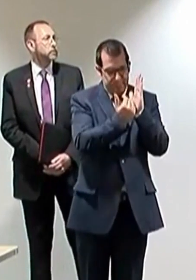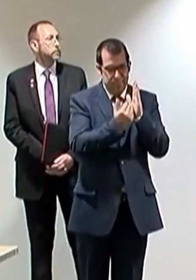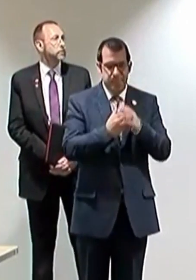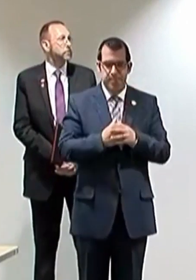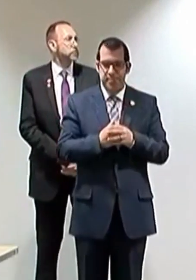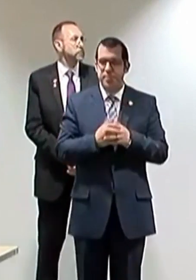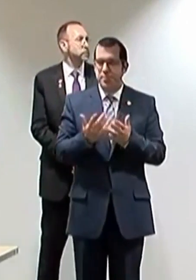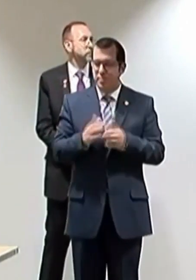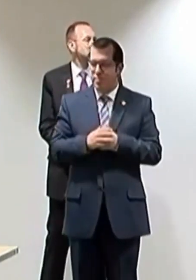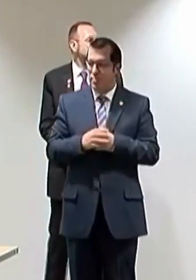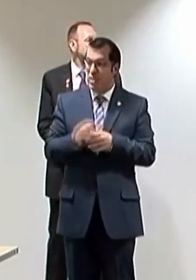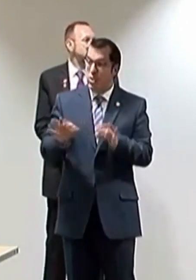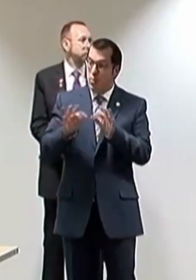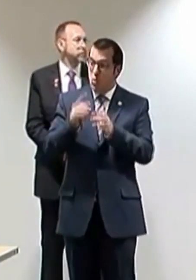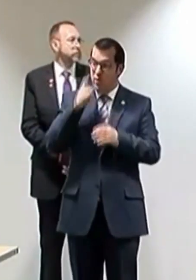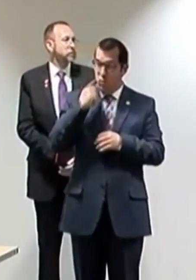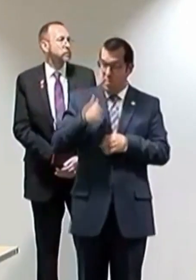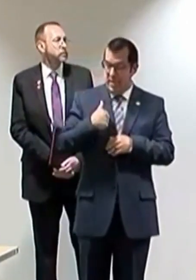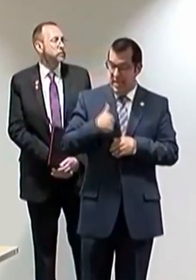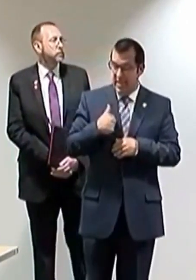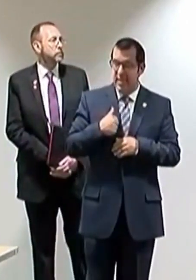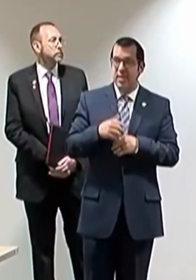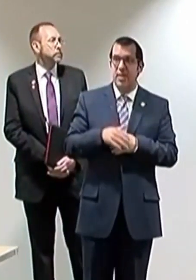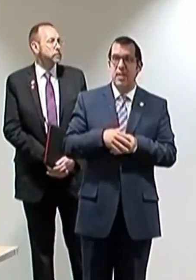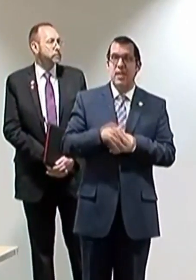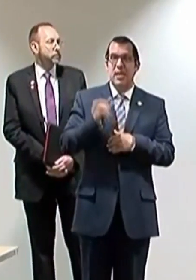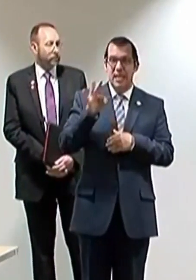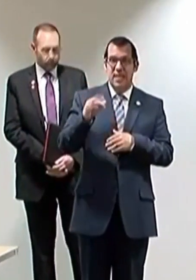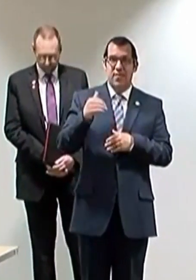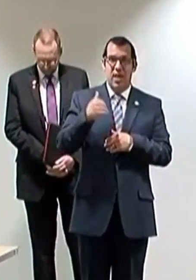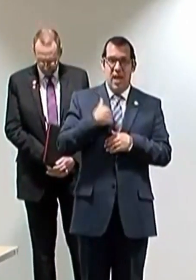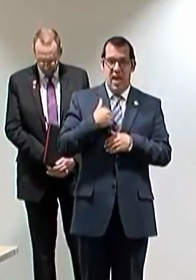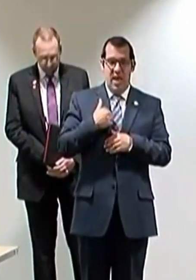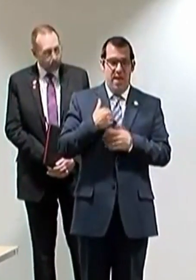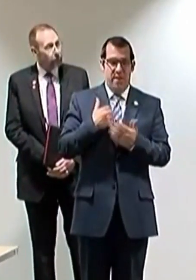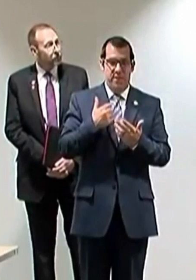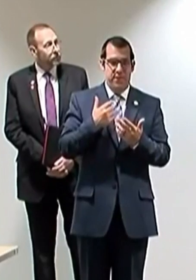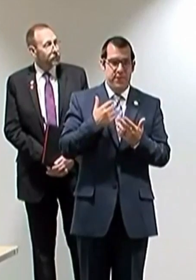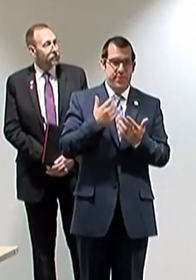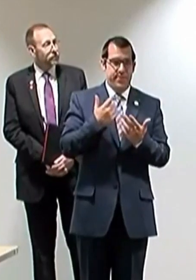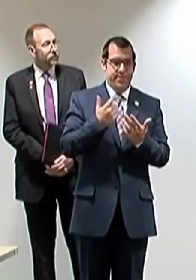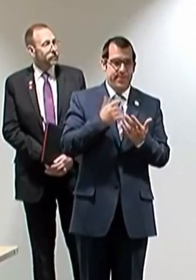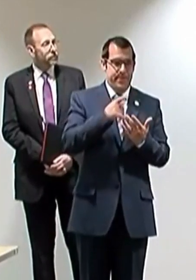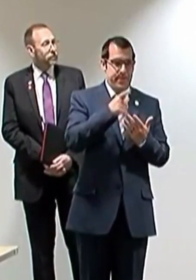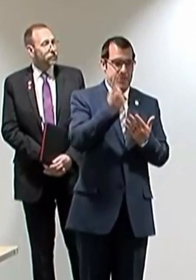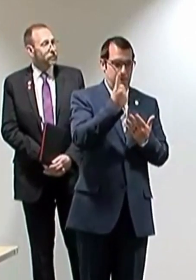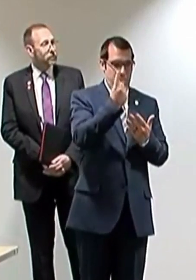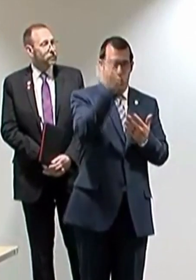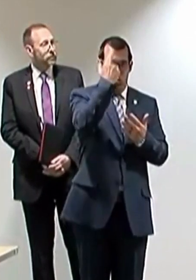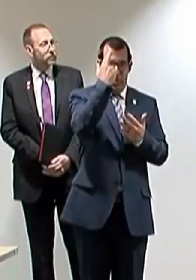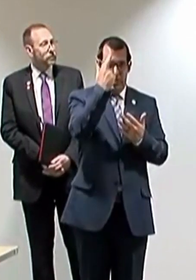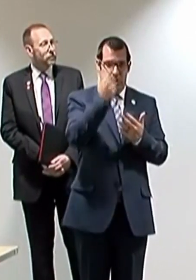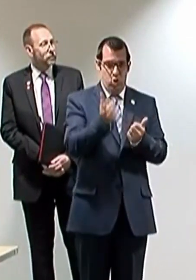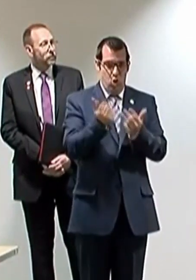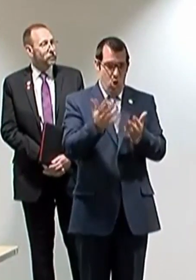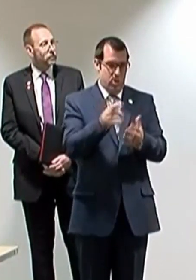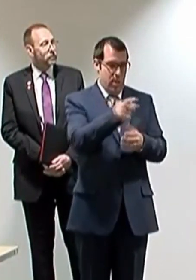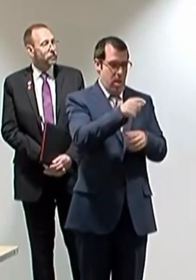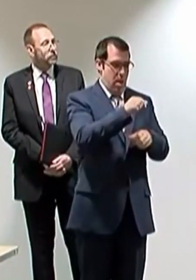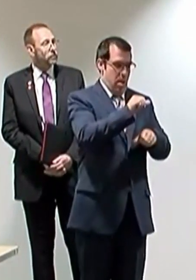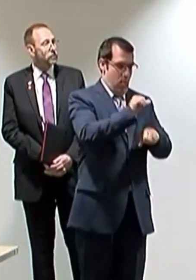me that if there is a causal relationship between employment and